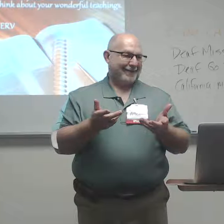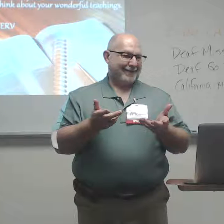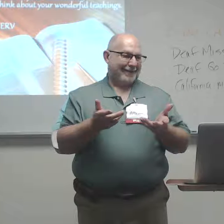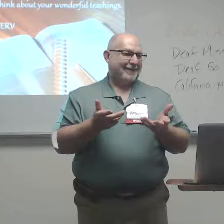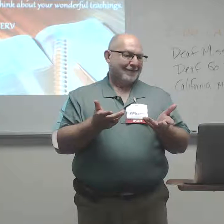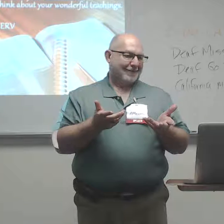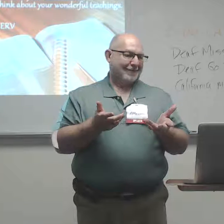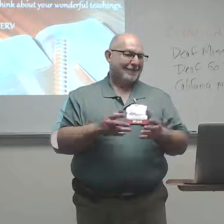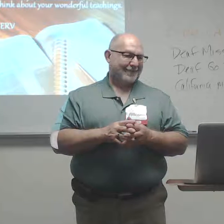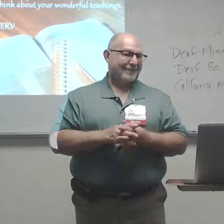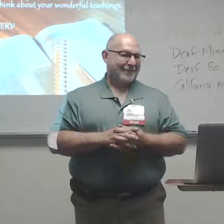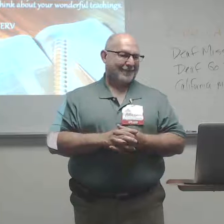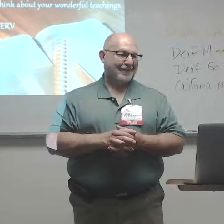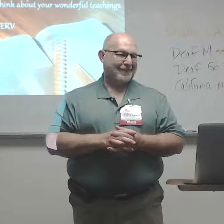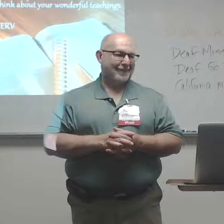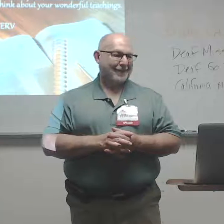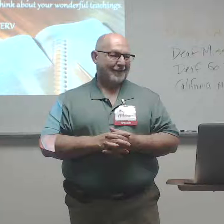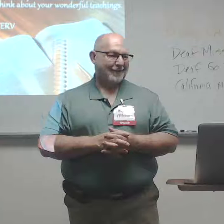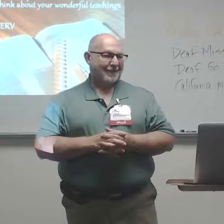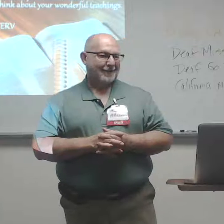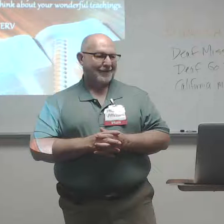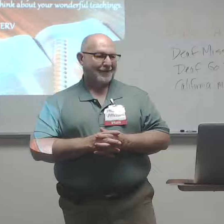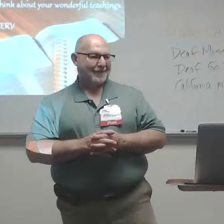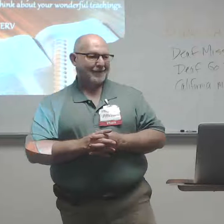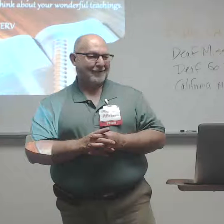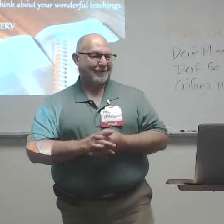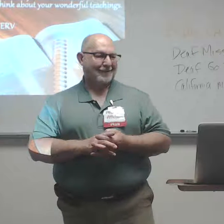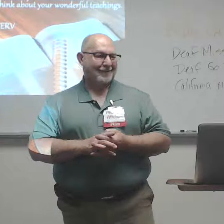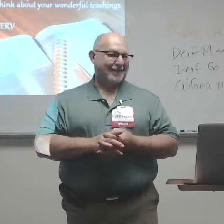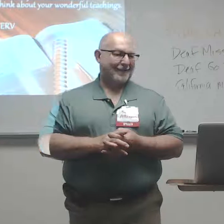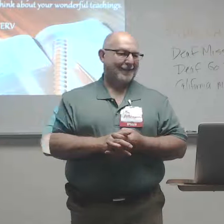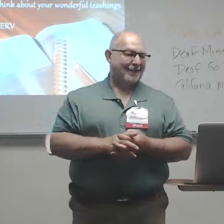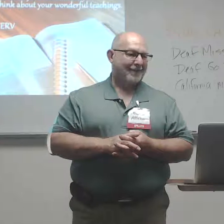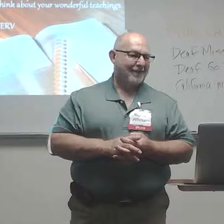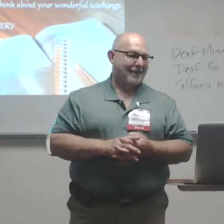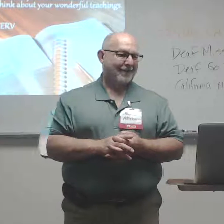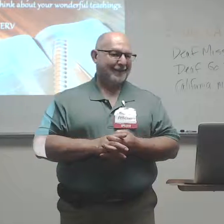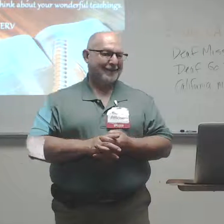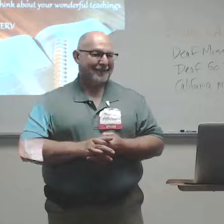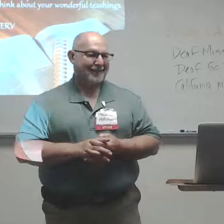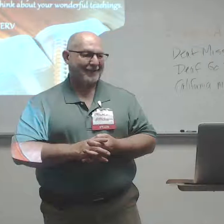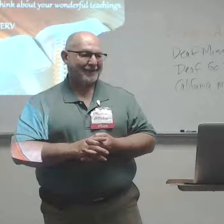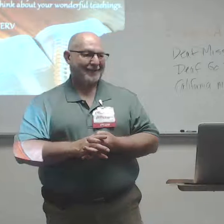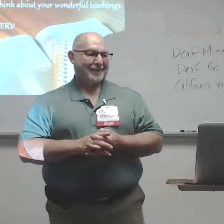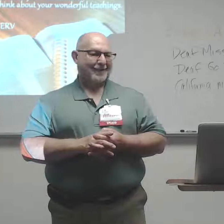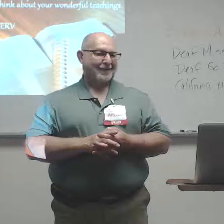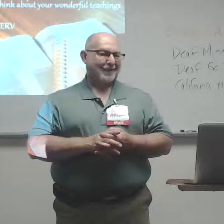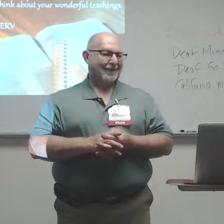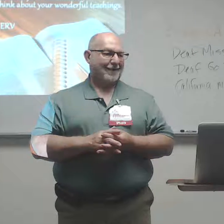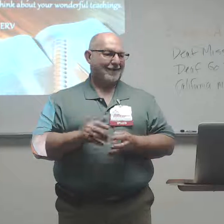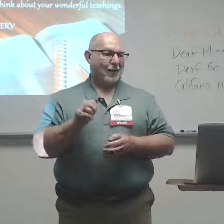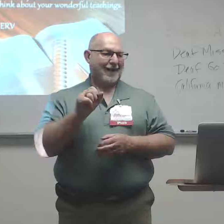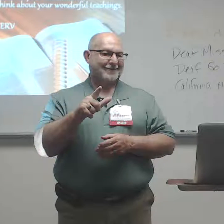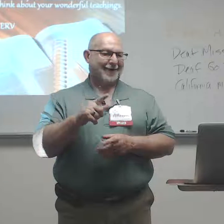and I can't quite express it. I have to look it up to be able to understand. That is one